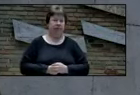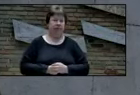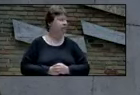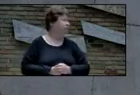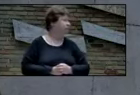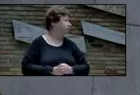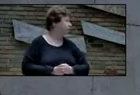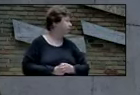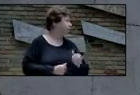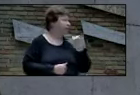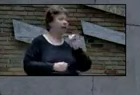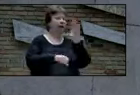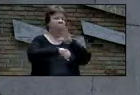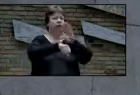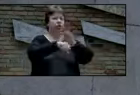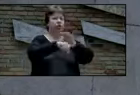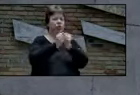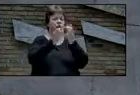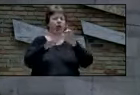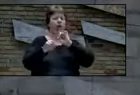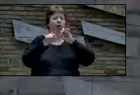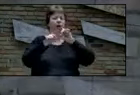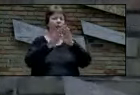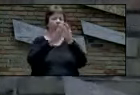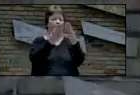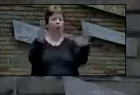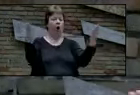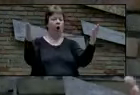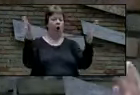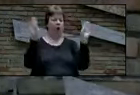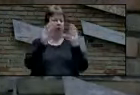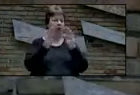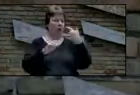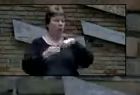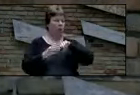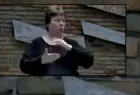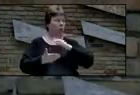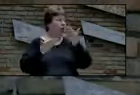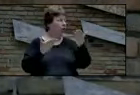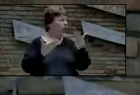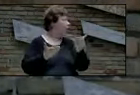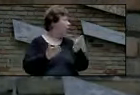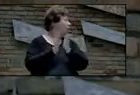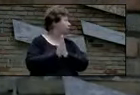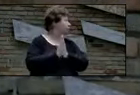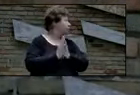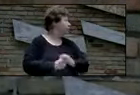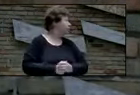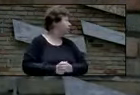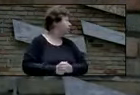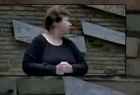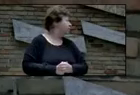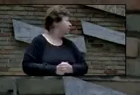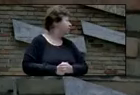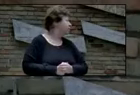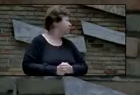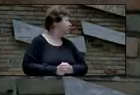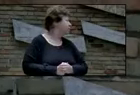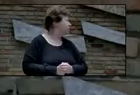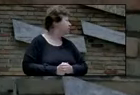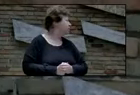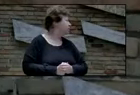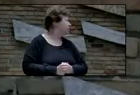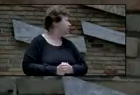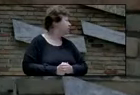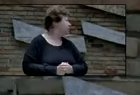As a church without borders or walls, we offer prayers for our sisters and brothers throughout